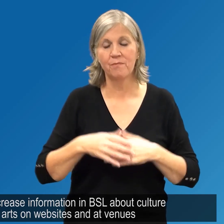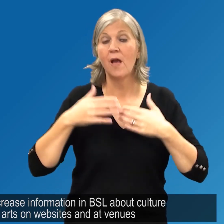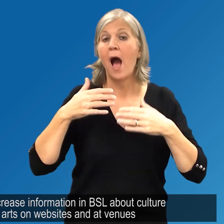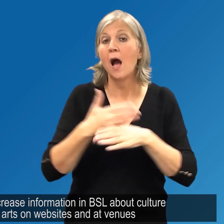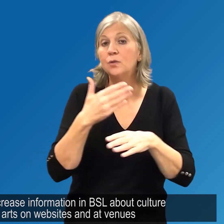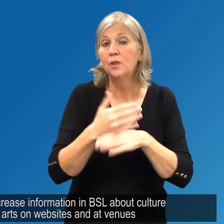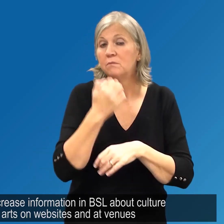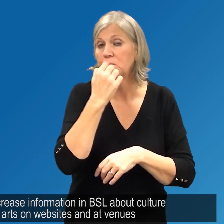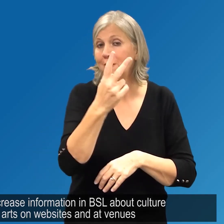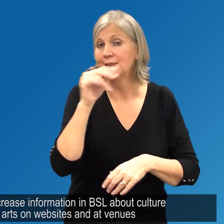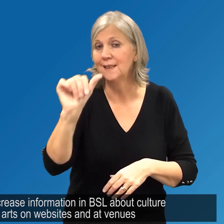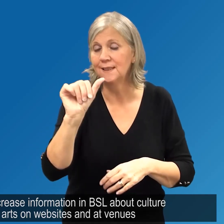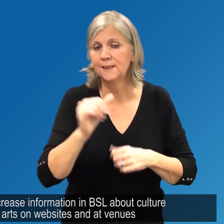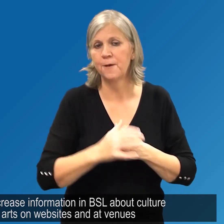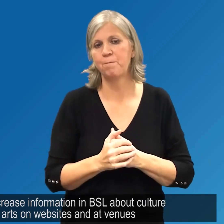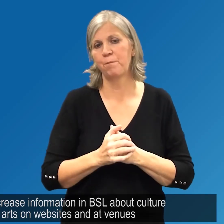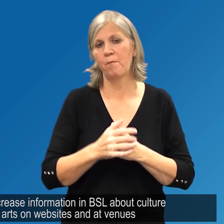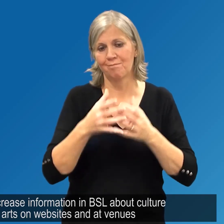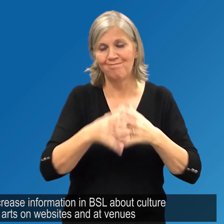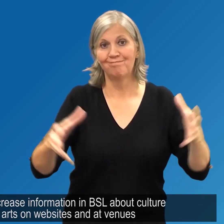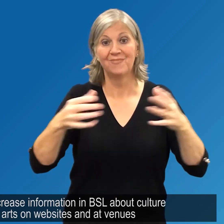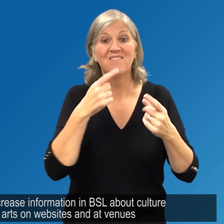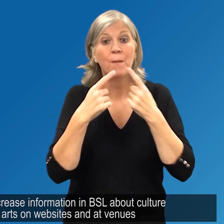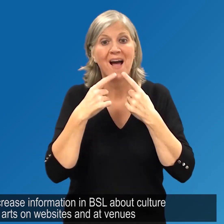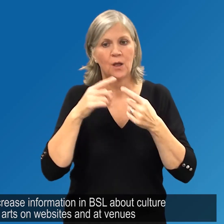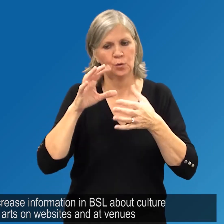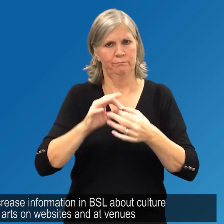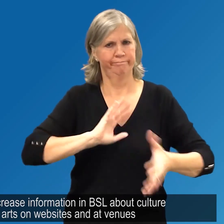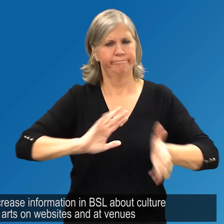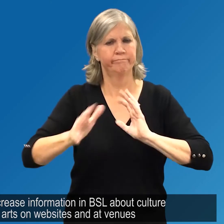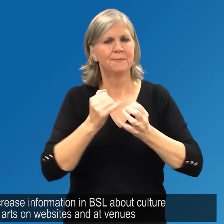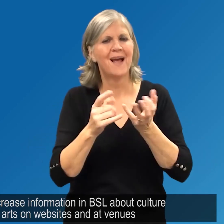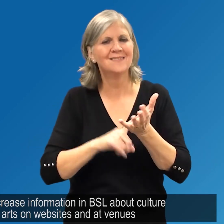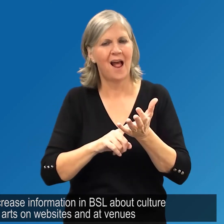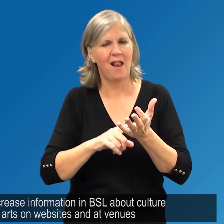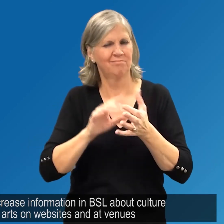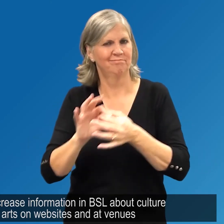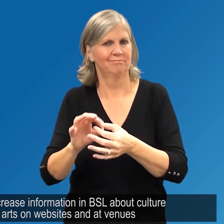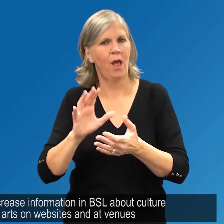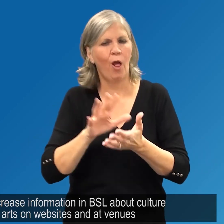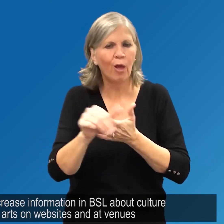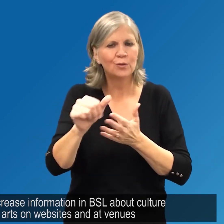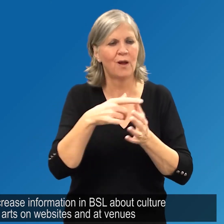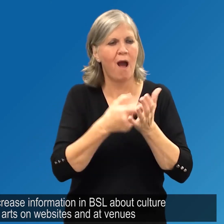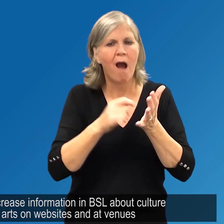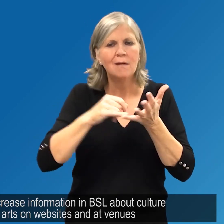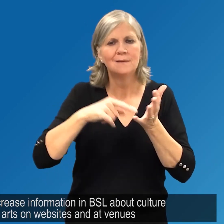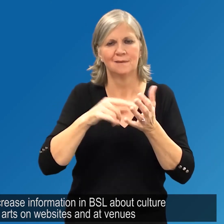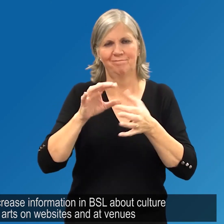Action 26. Increase information in BSL about culture and the arts on websites and at